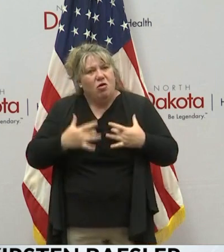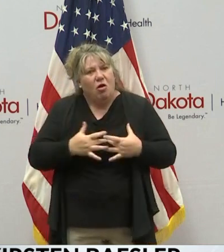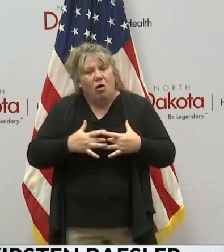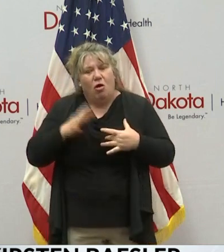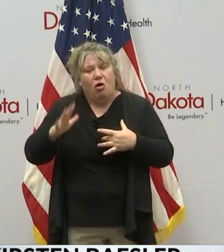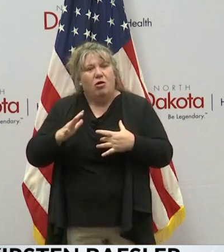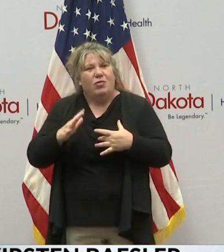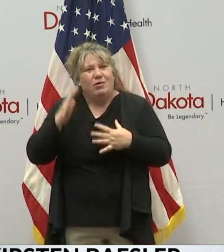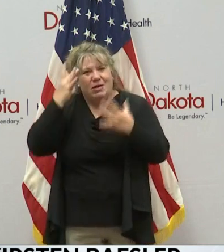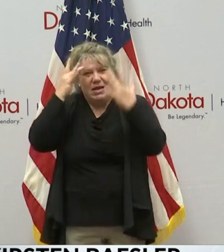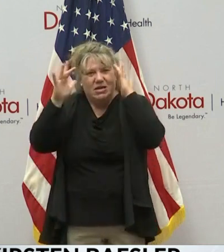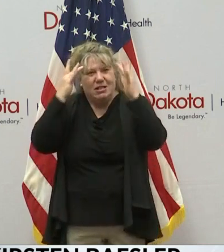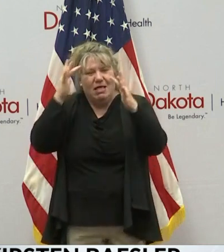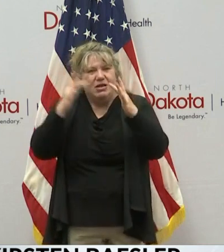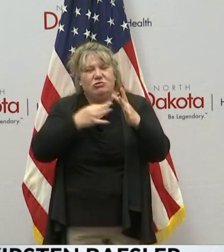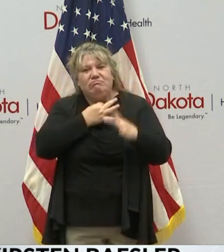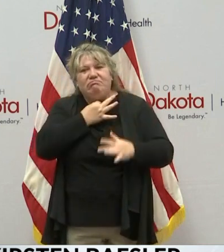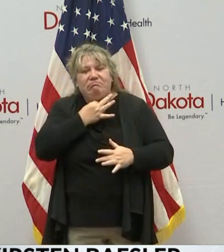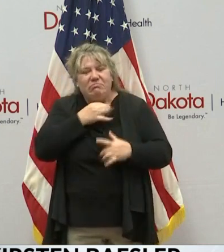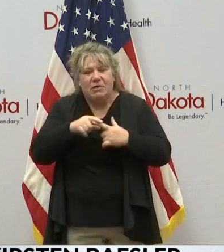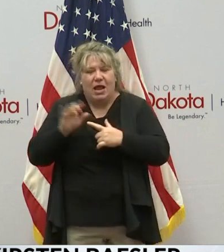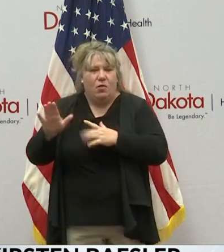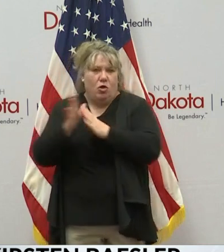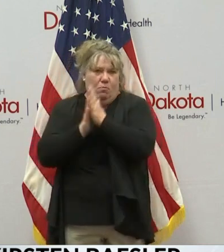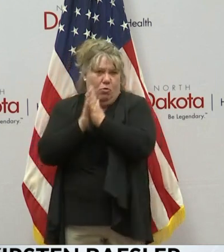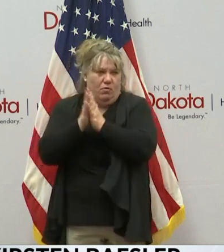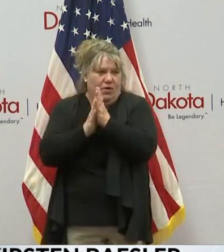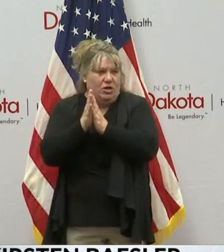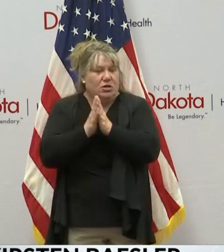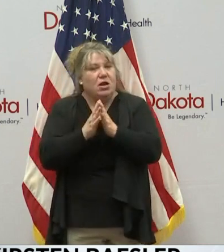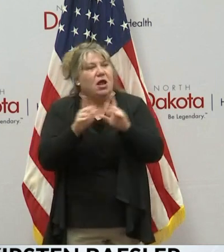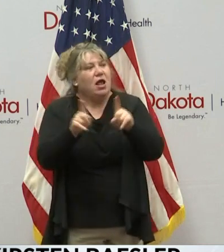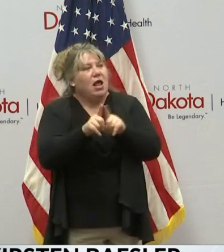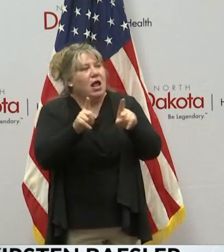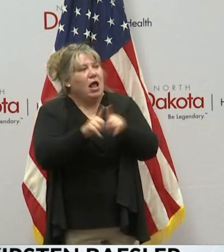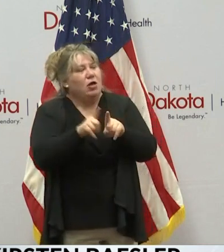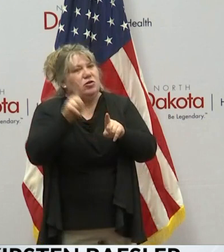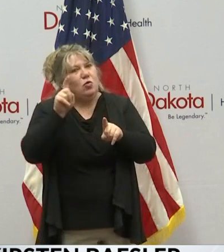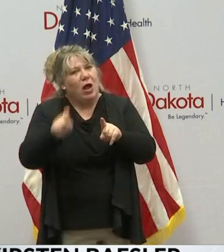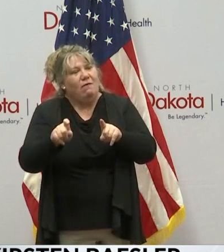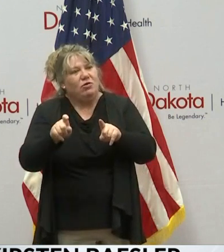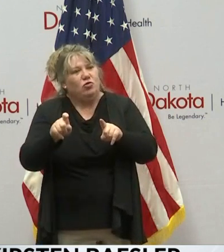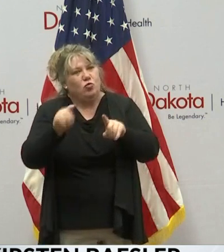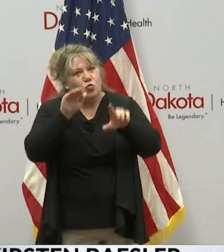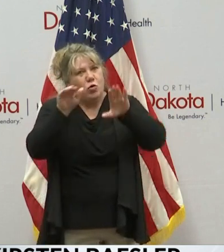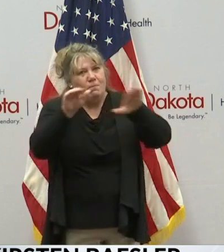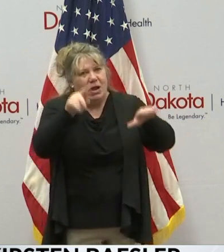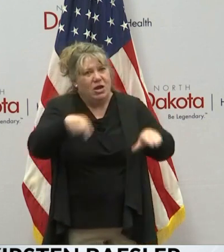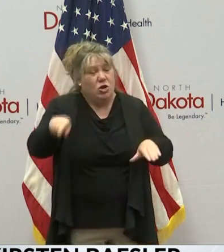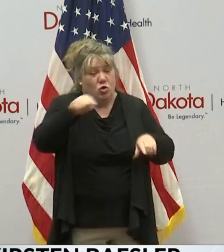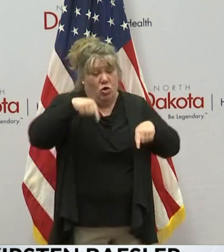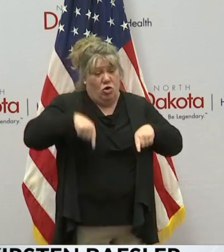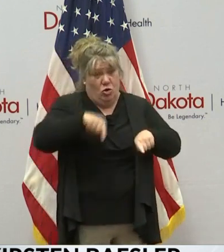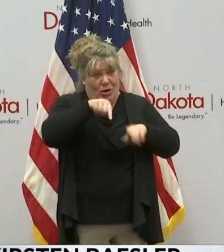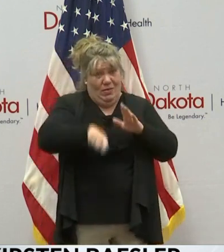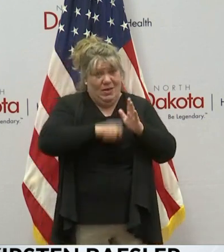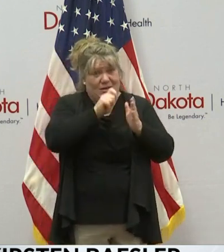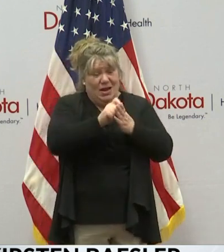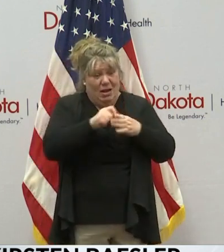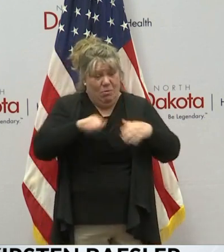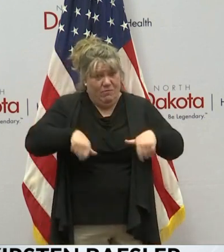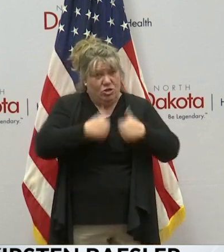intellectual curiosity, and their motivation. And I also must remind everyone that during this difficult time,